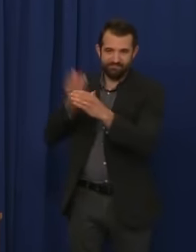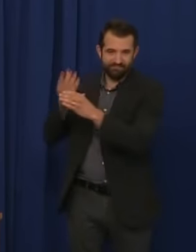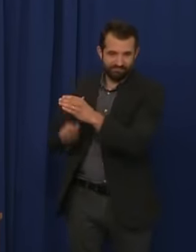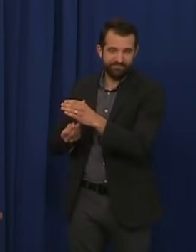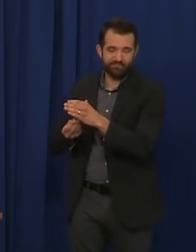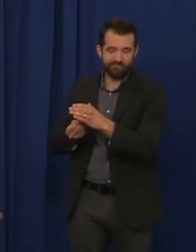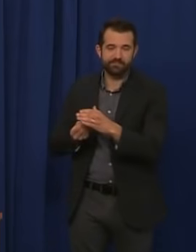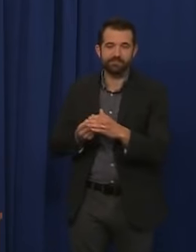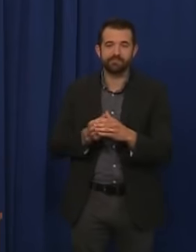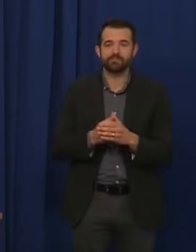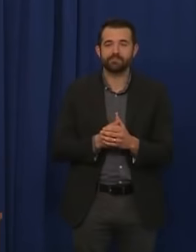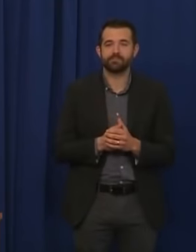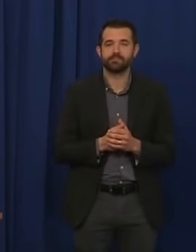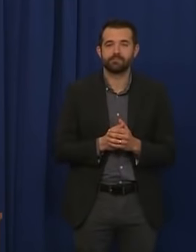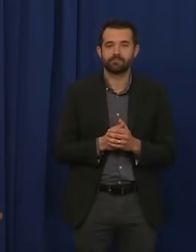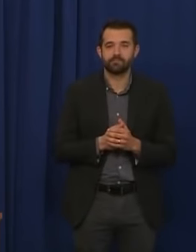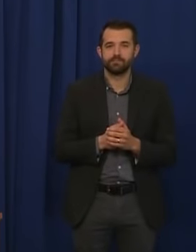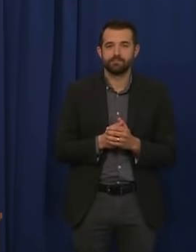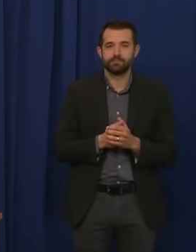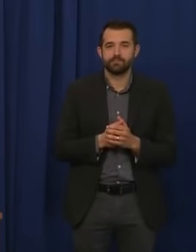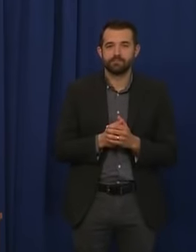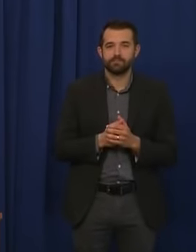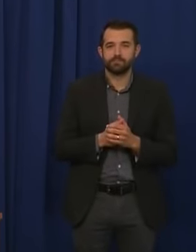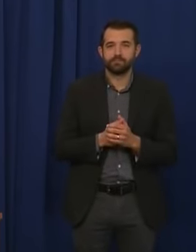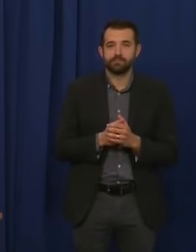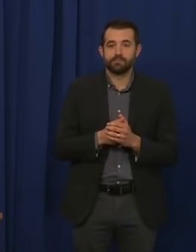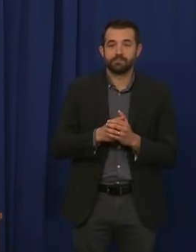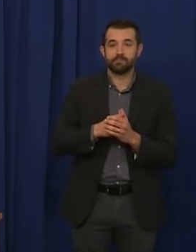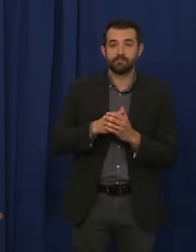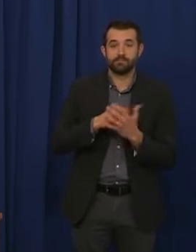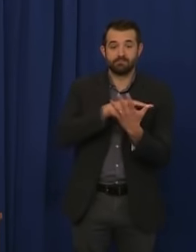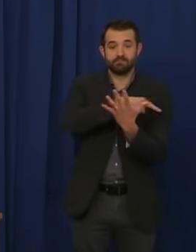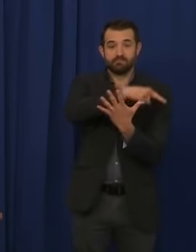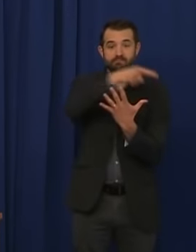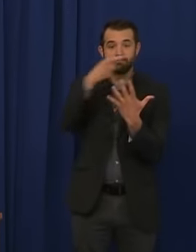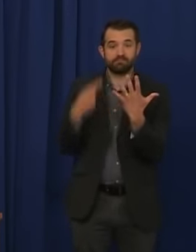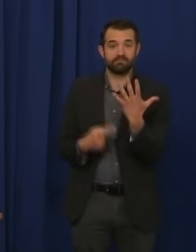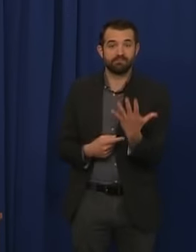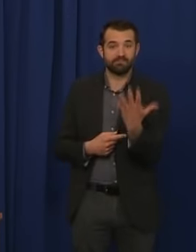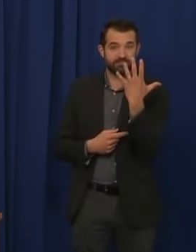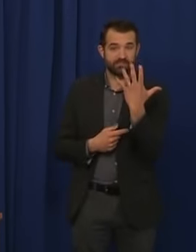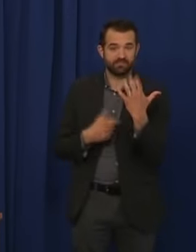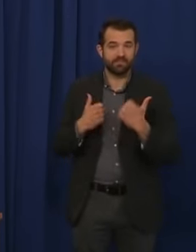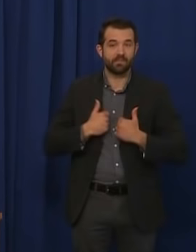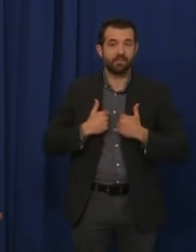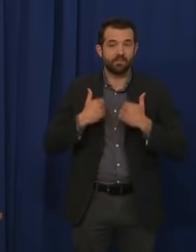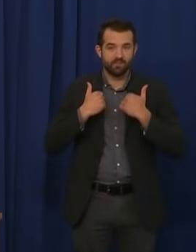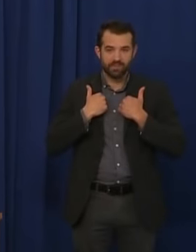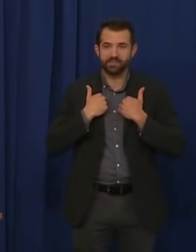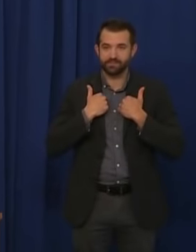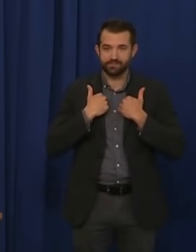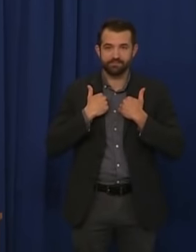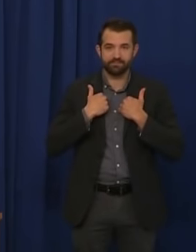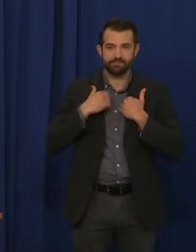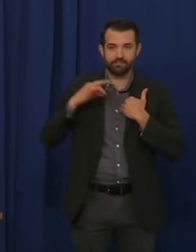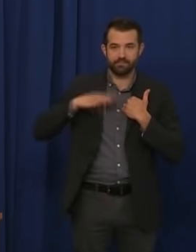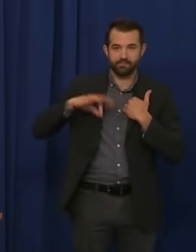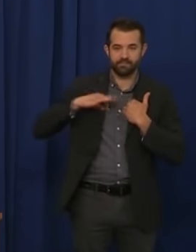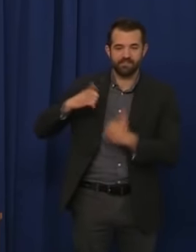from COVID-19. All 5 of these individuals was a resident at the Maine Veterans Home in